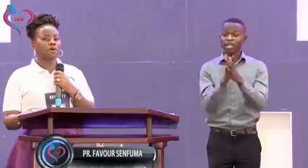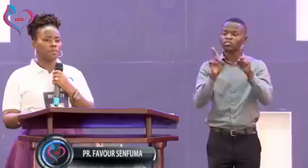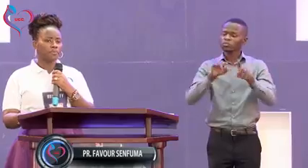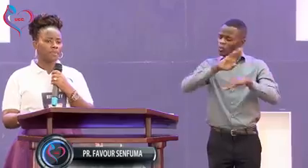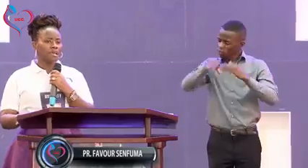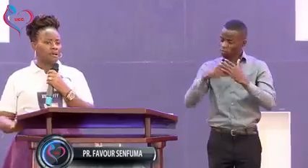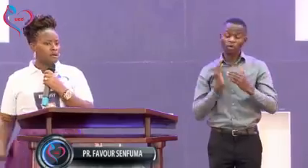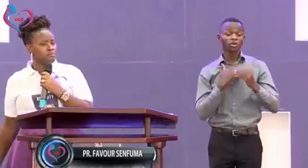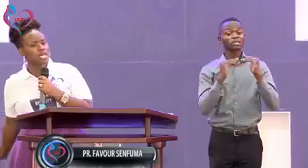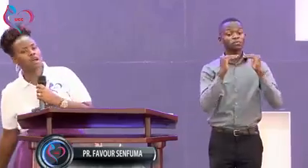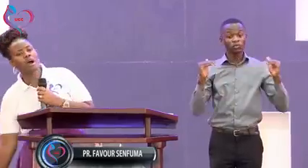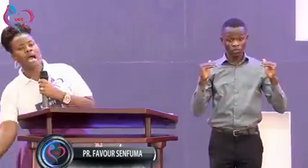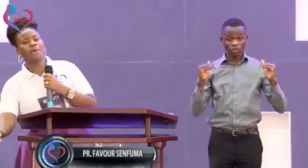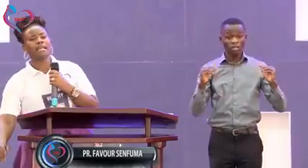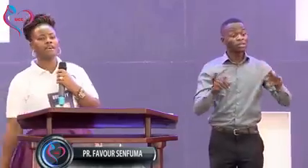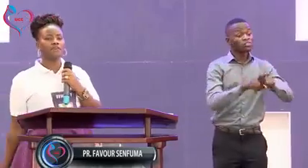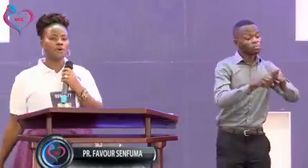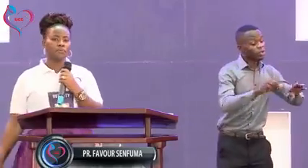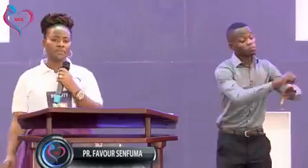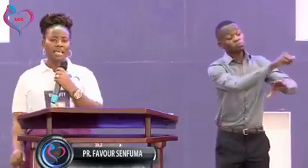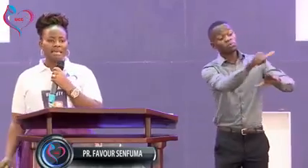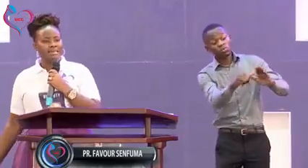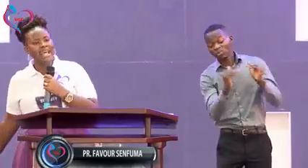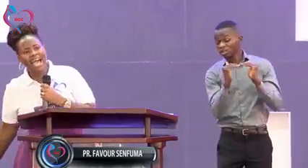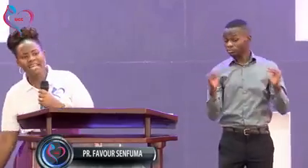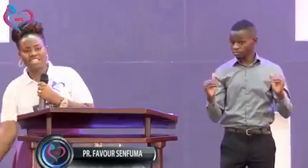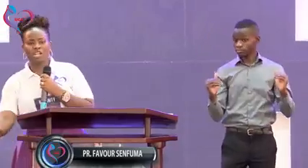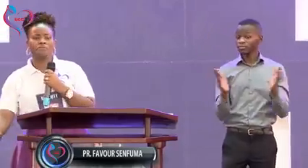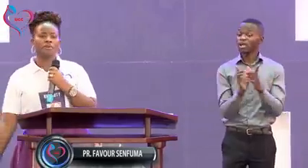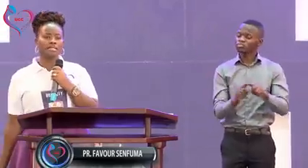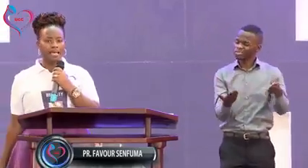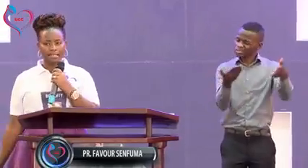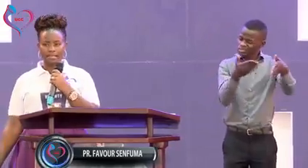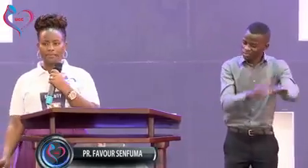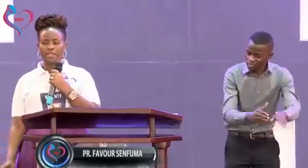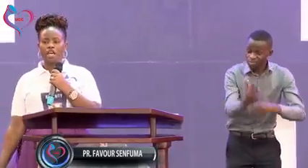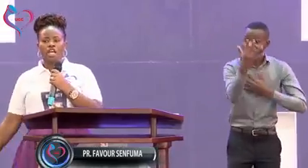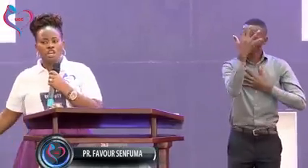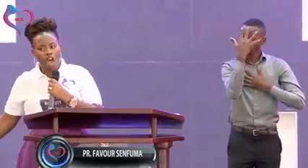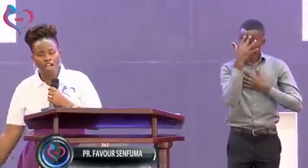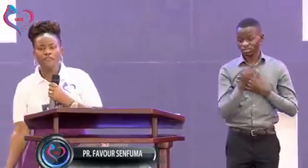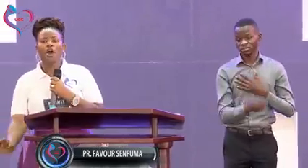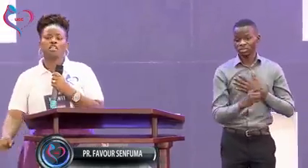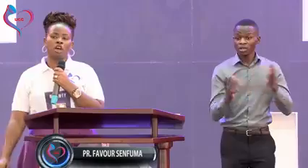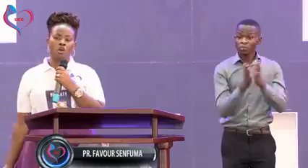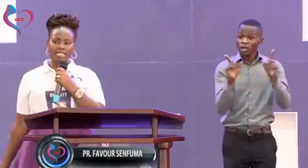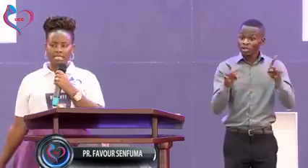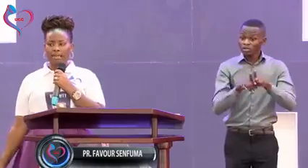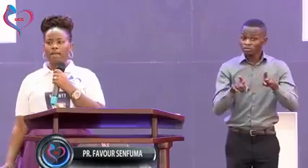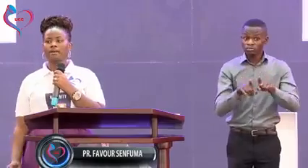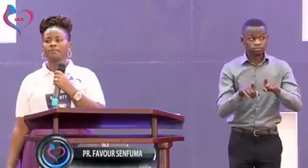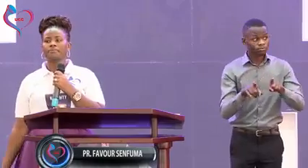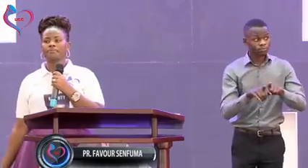our level. Najja ku ddaala lyaffe. Below our level. Wansi waffe. Died a shameful death. Nafa okufa okuswazibwa. Not for